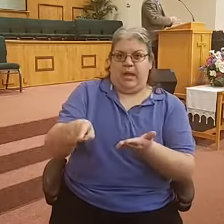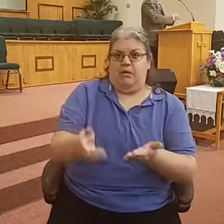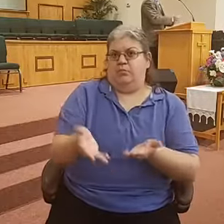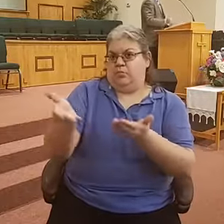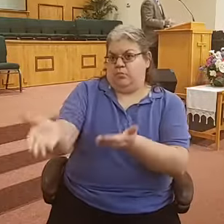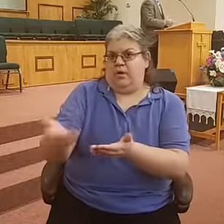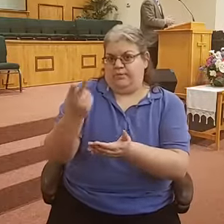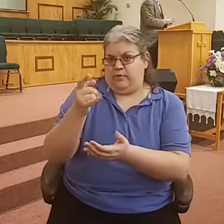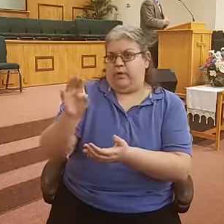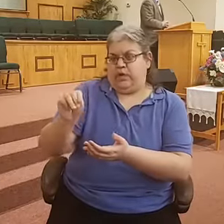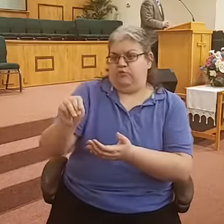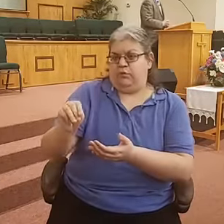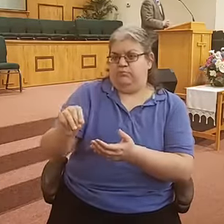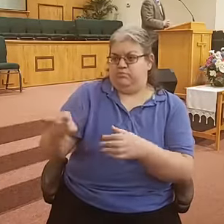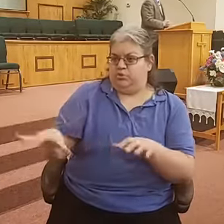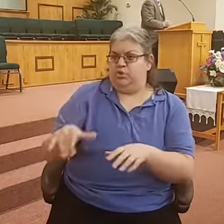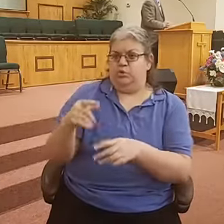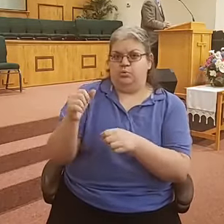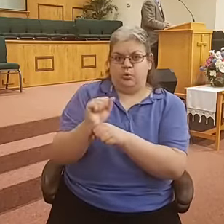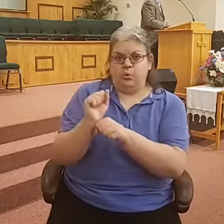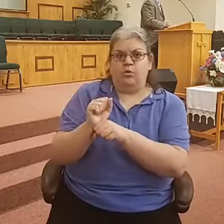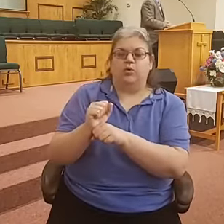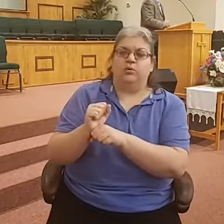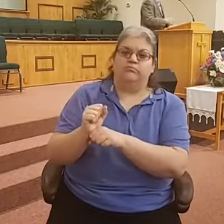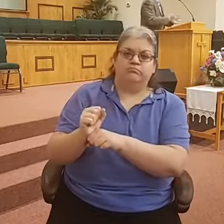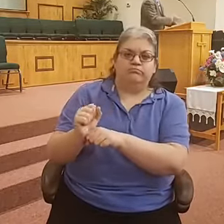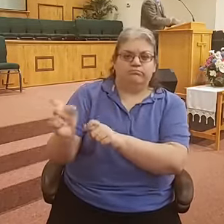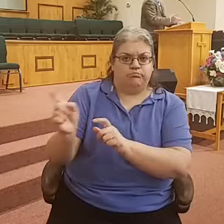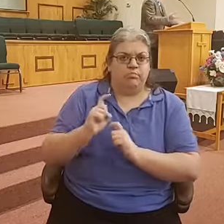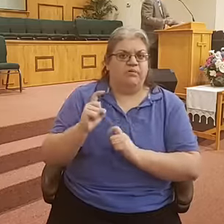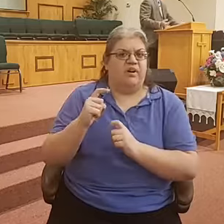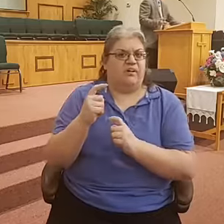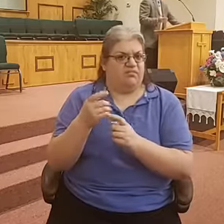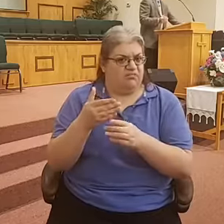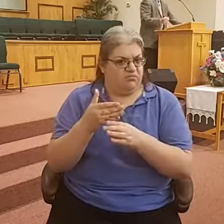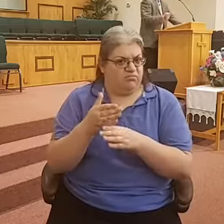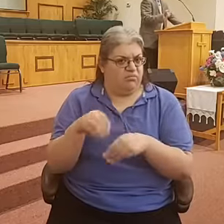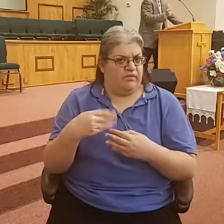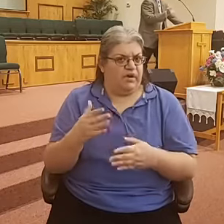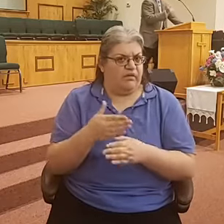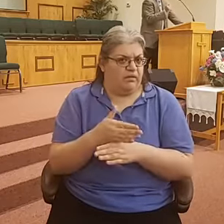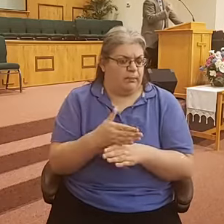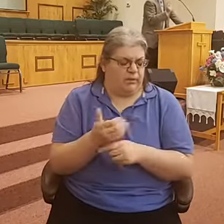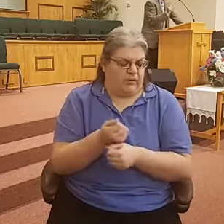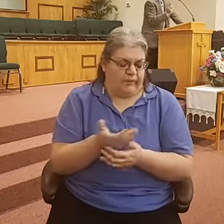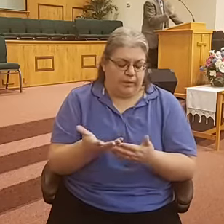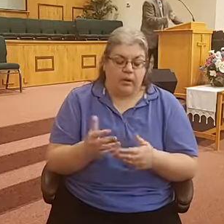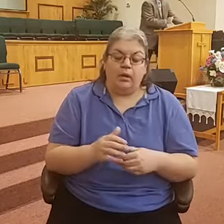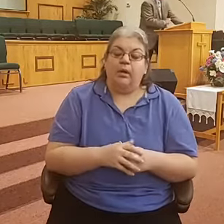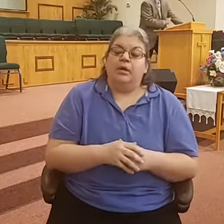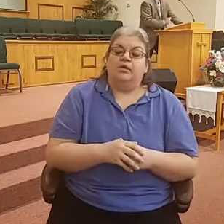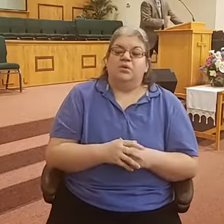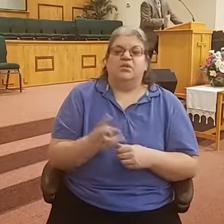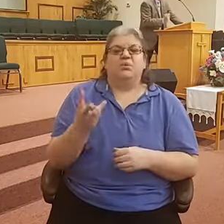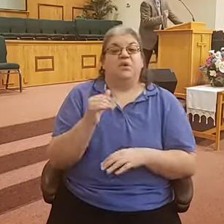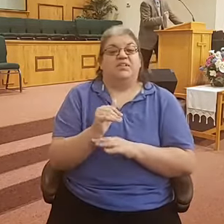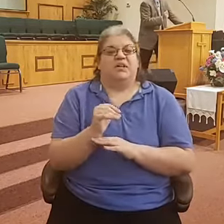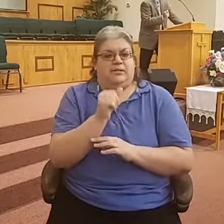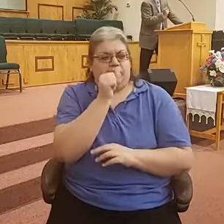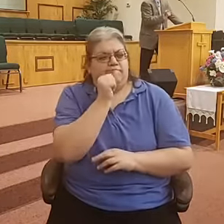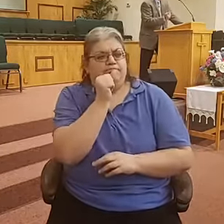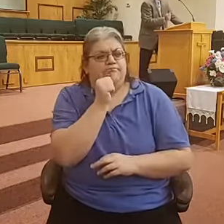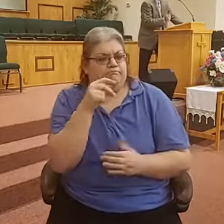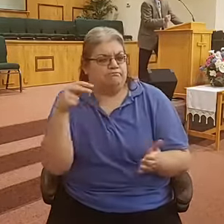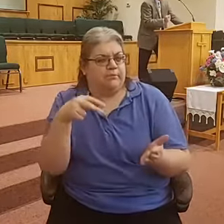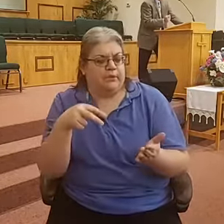Hiram to do this work in providing the lumber. I want to read this passage. It's Wednesday night, so bear with me as we look at this in